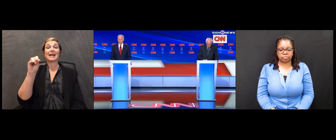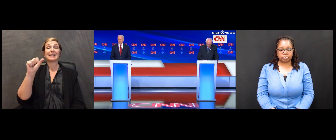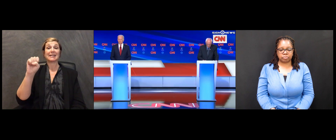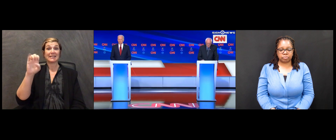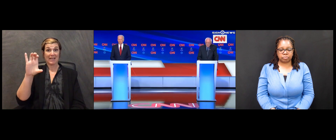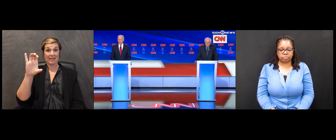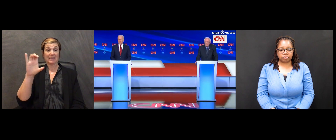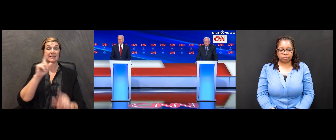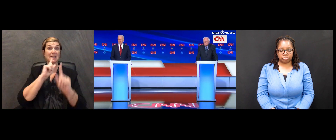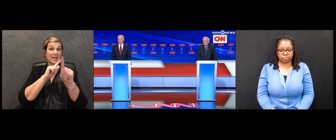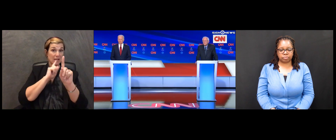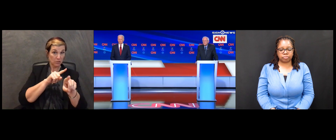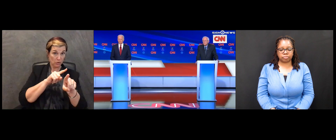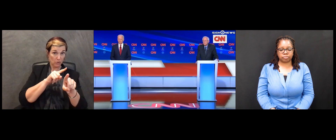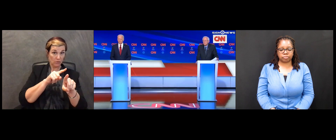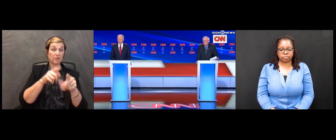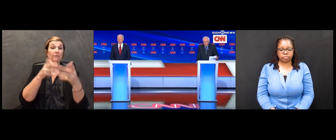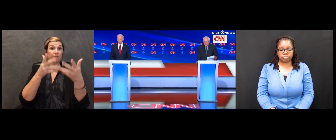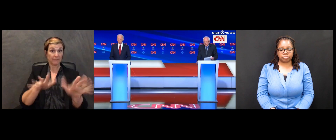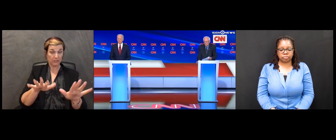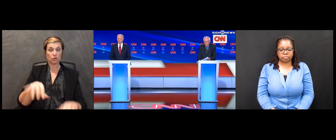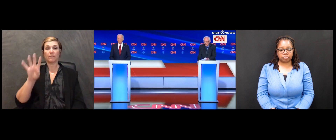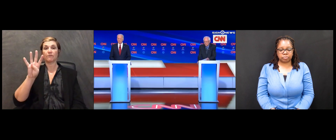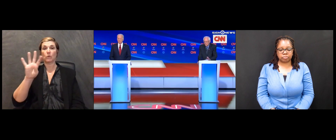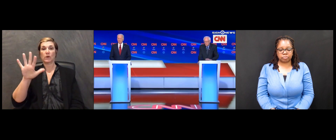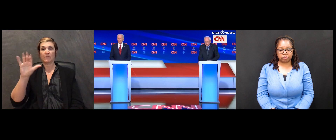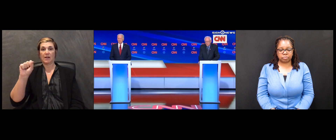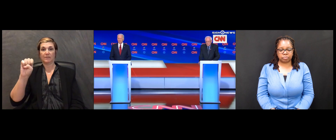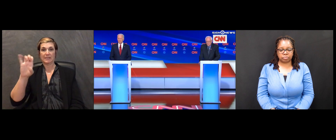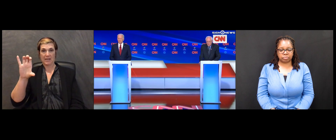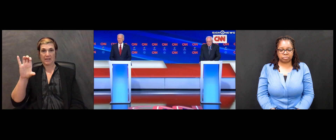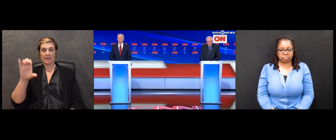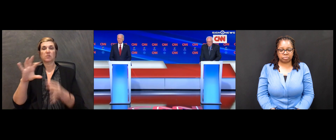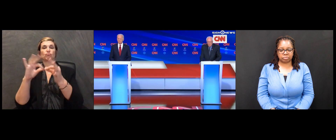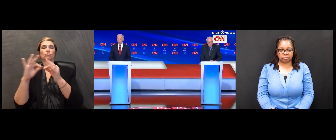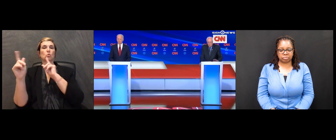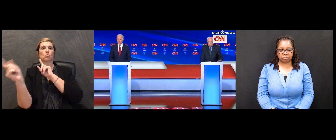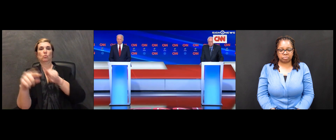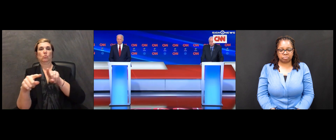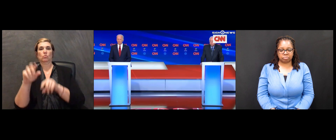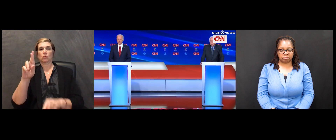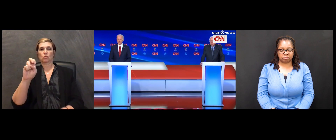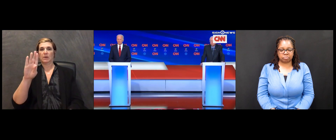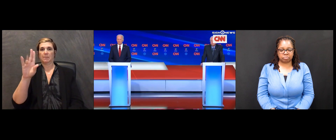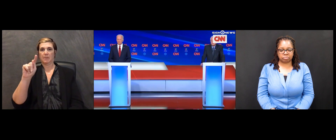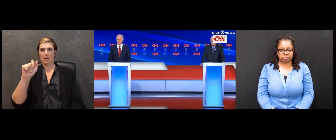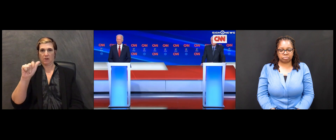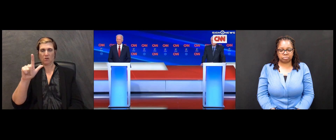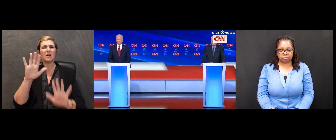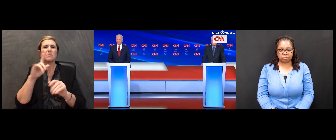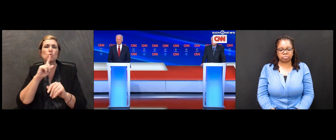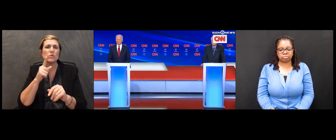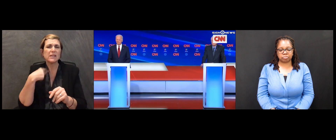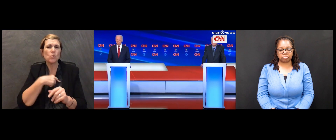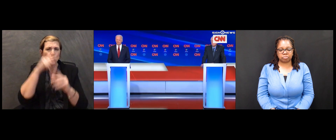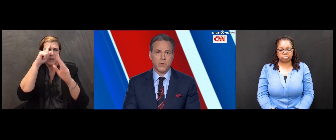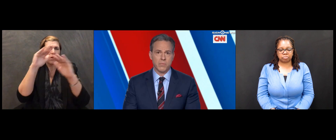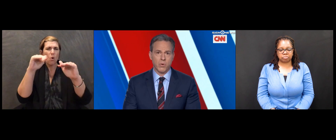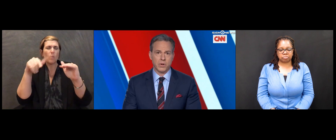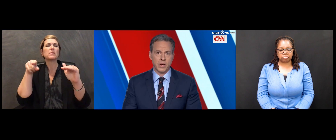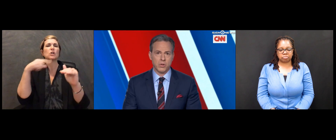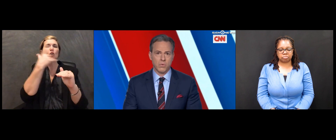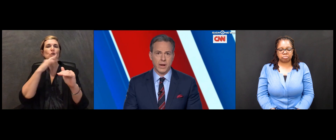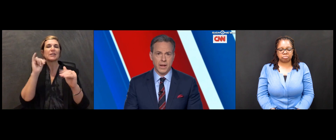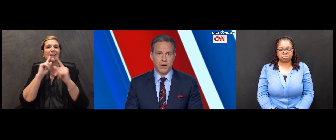45 seconds for responses and rebuttals. As much as we can, we hope this will be a conversation between the two of you. So let's begin with the